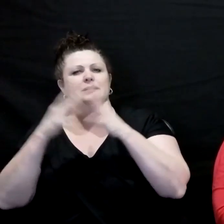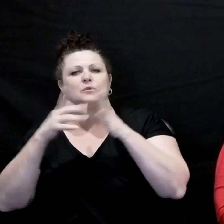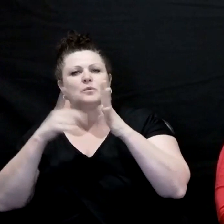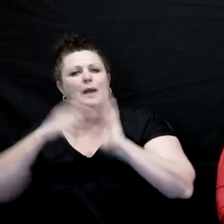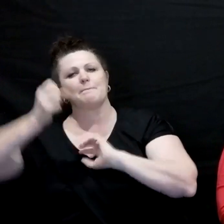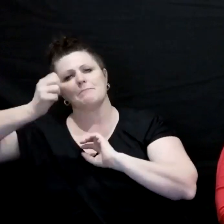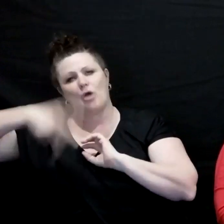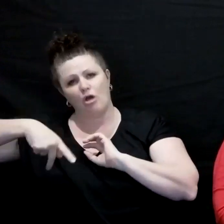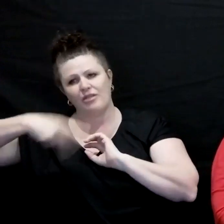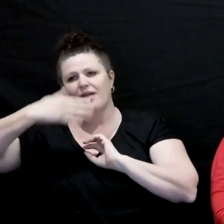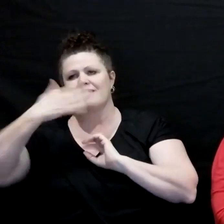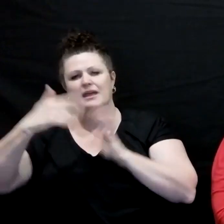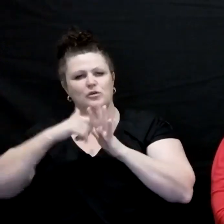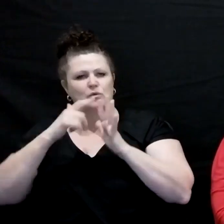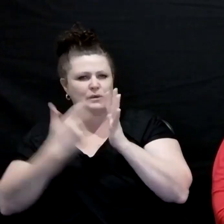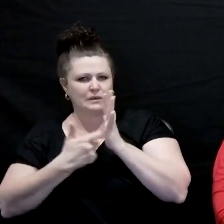well. Thank you, Kerry.